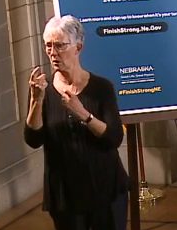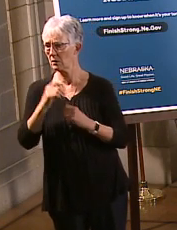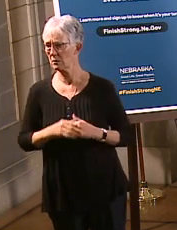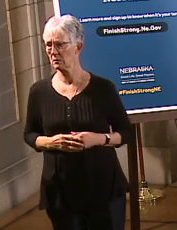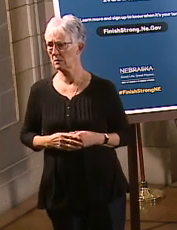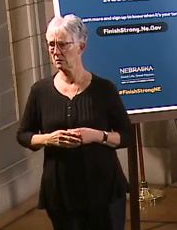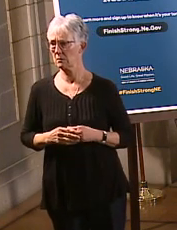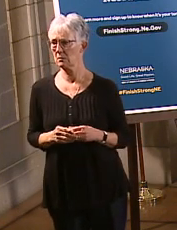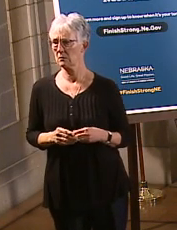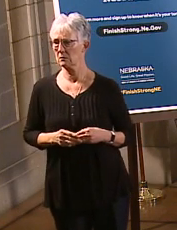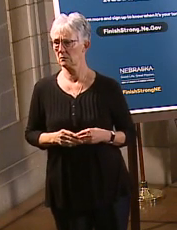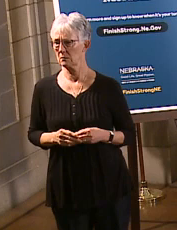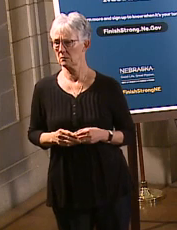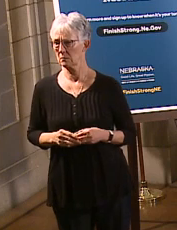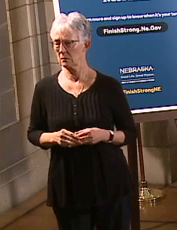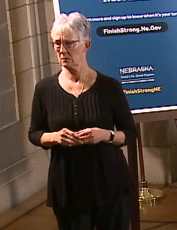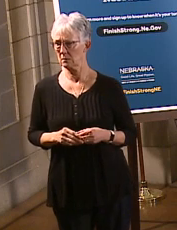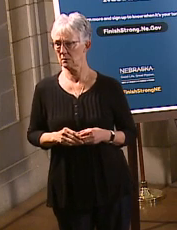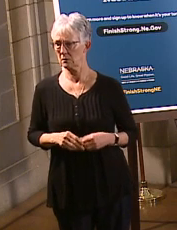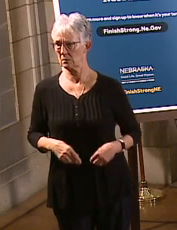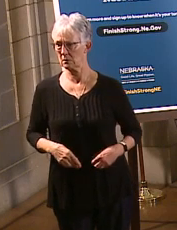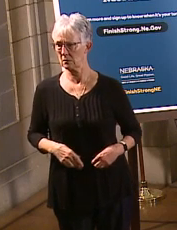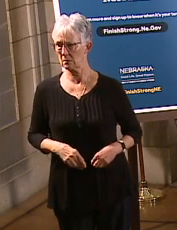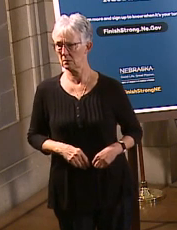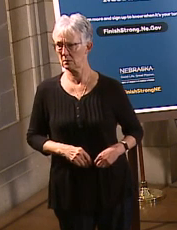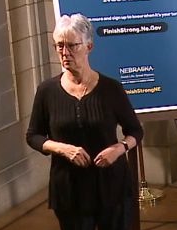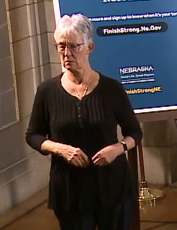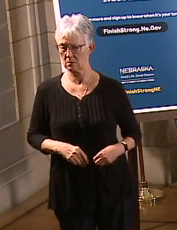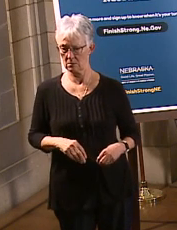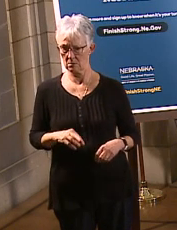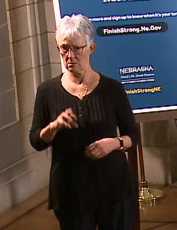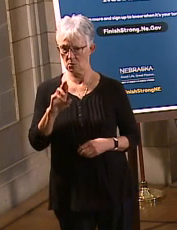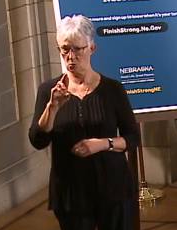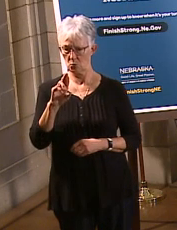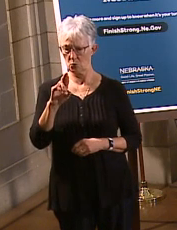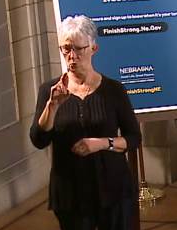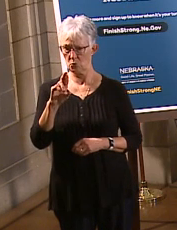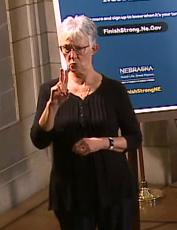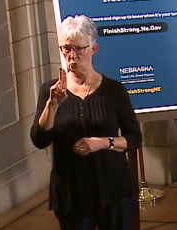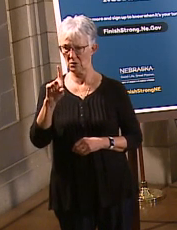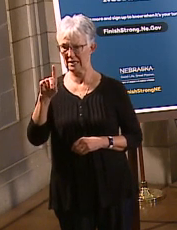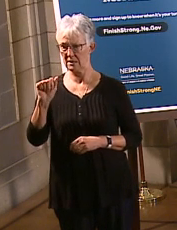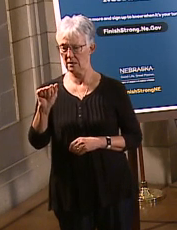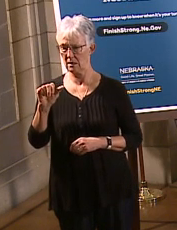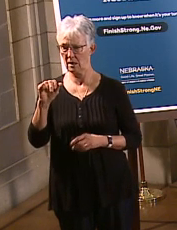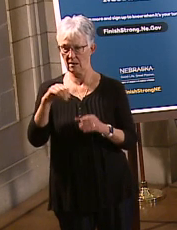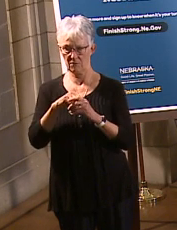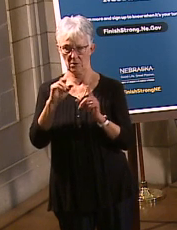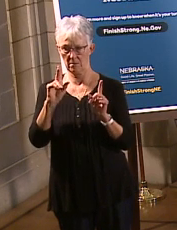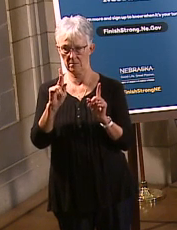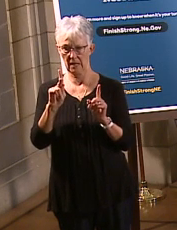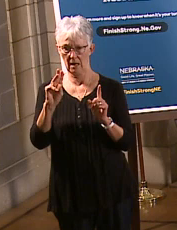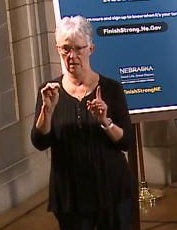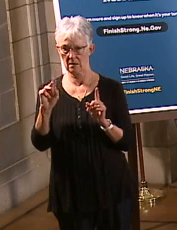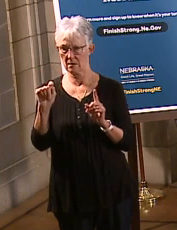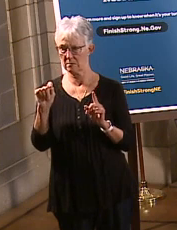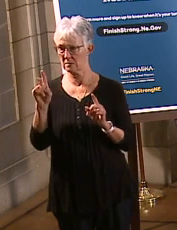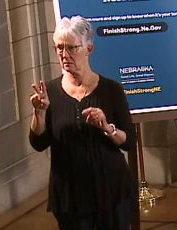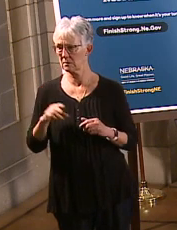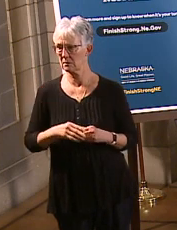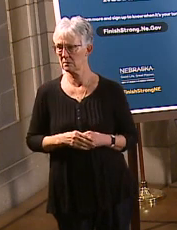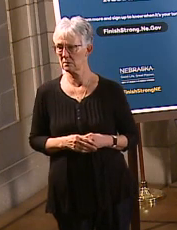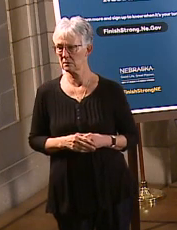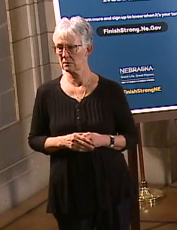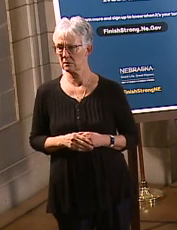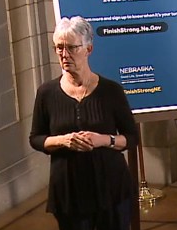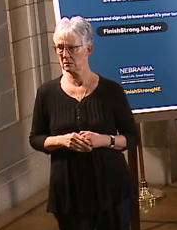electronically? We have a couple questions from Ruda at KMTV. She asks, the CDC just passed guidelines for those that are fully vaccinated,